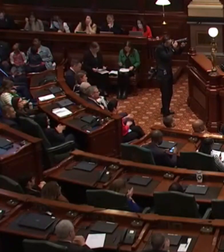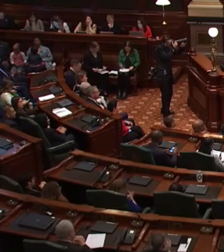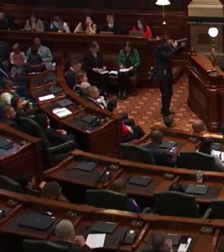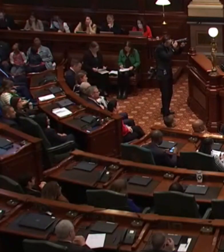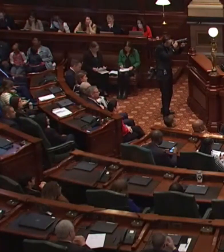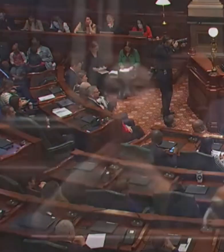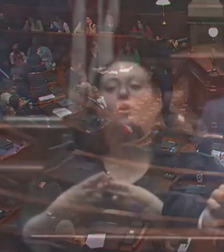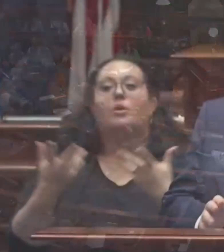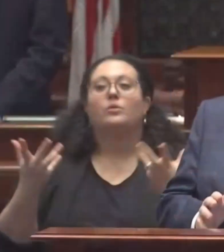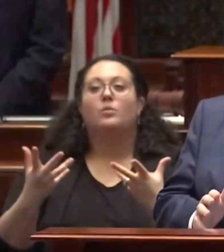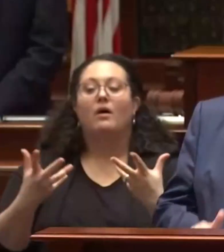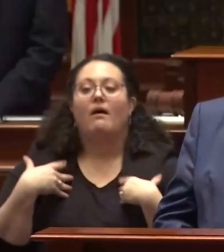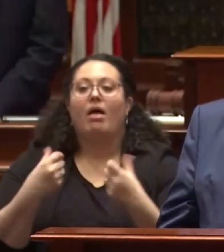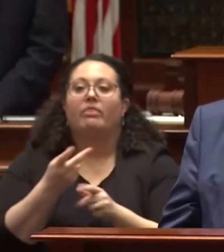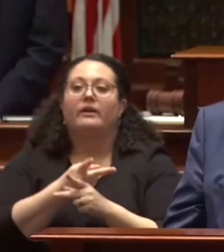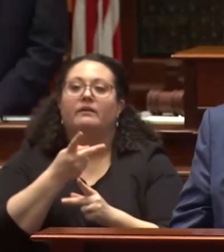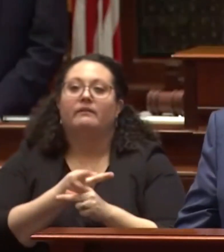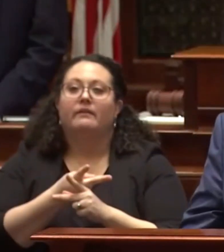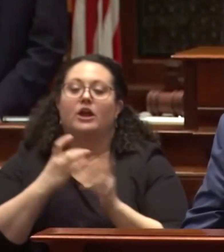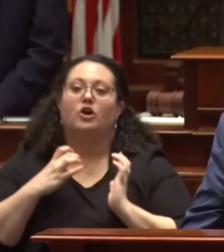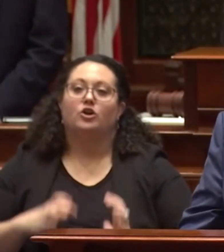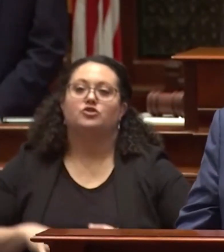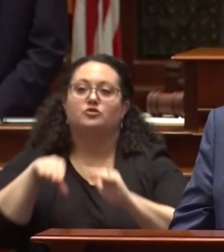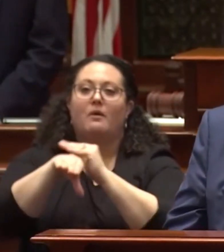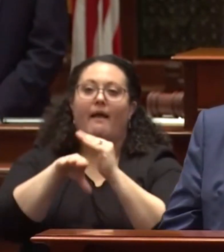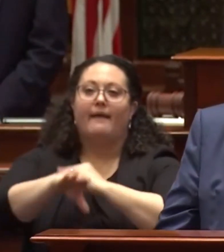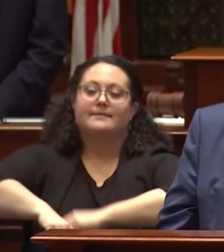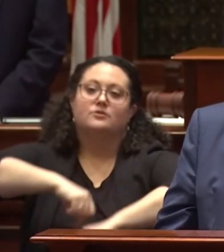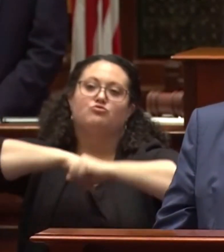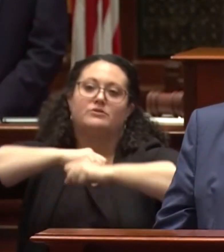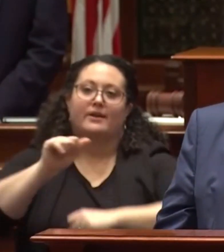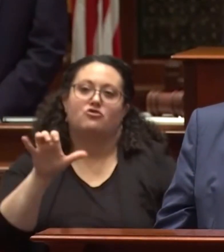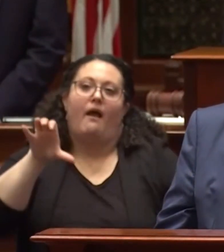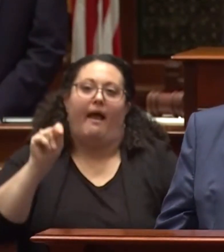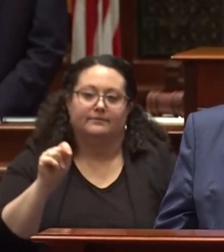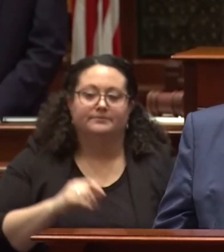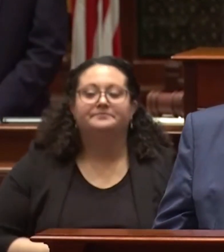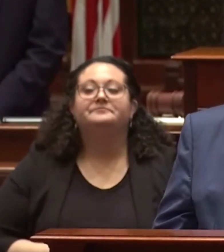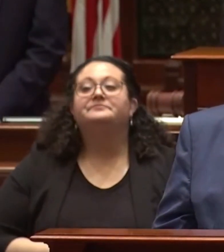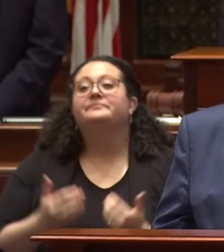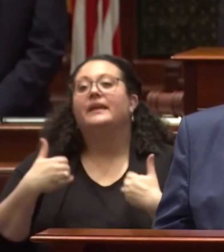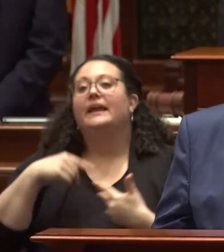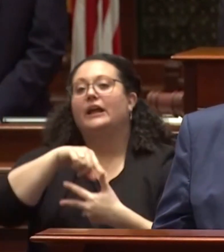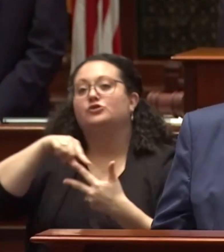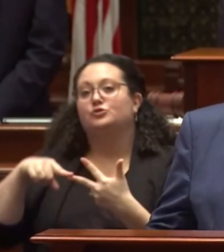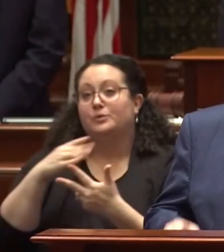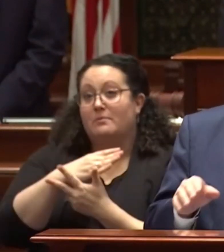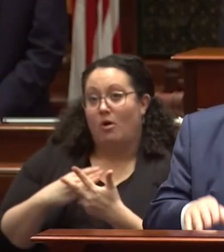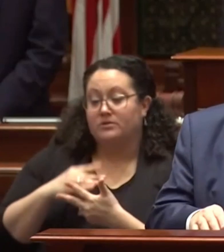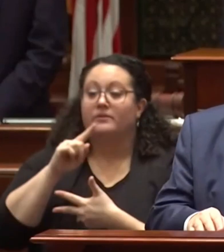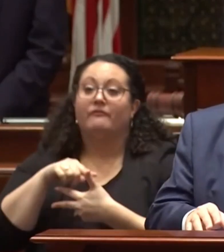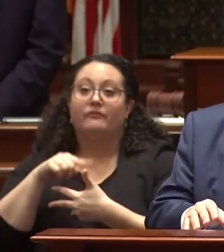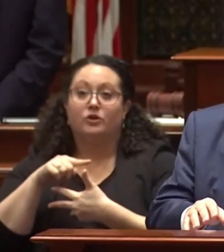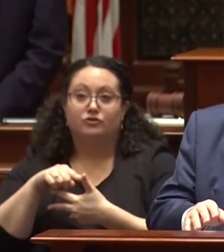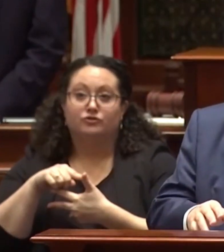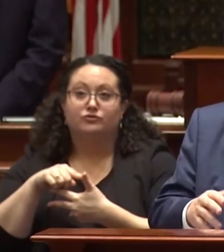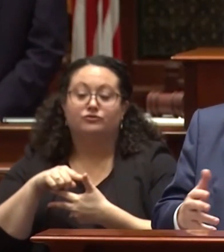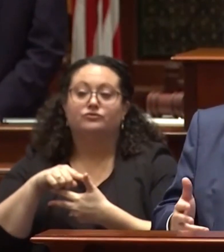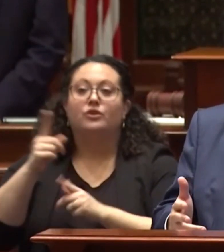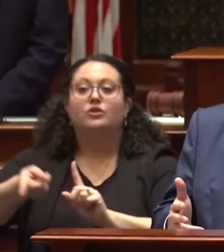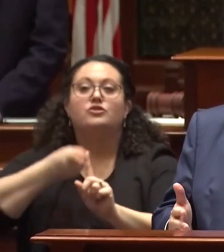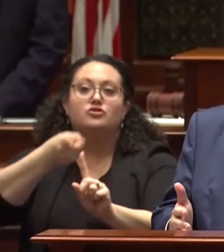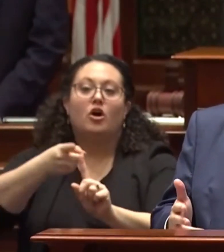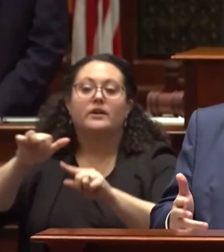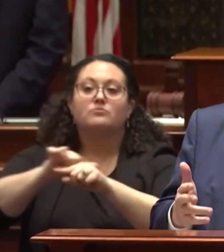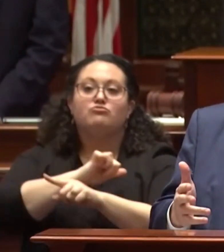It's called the Healthcare Consumer Access and Protection Act, and it has three parts. The first part targets